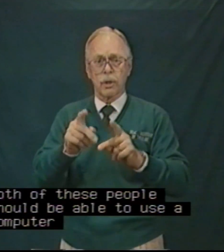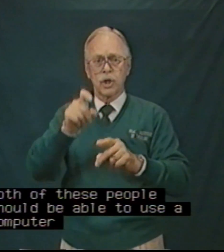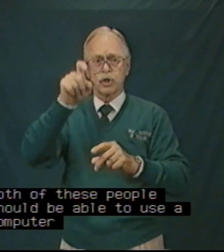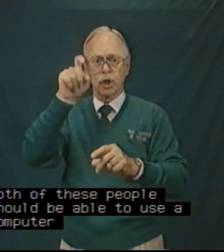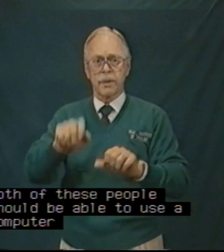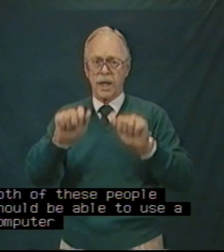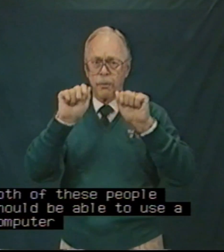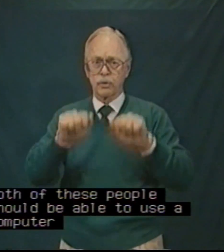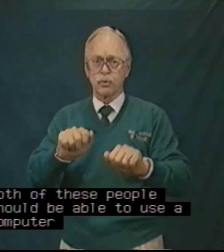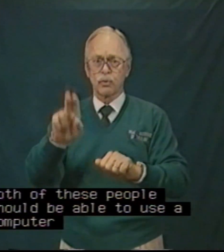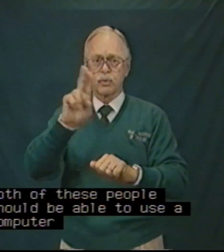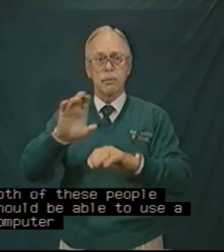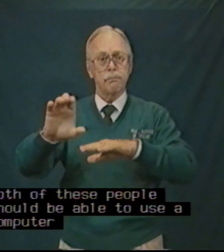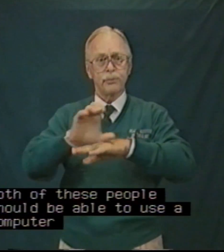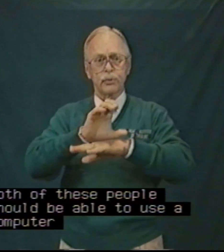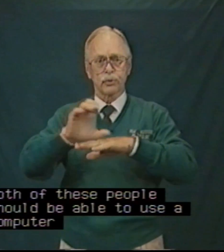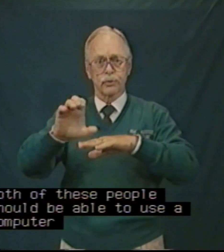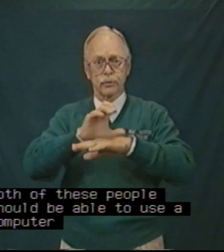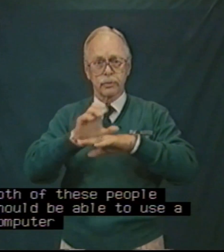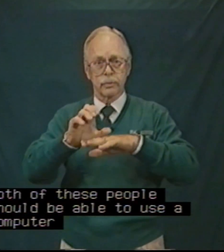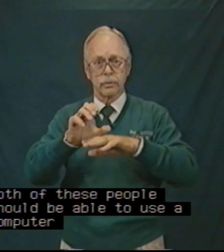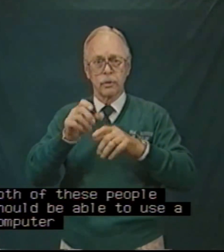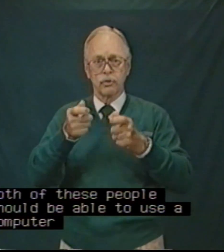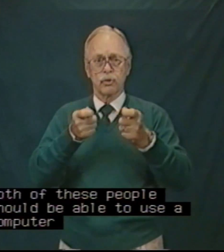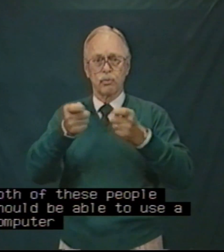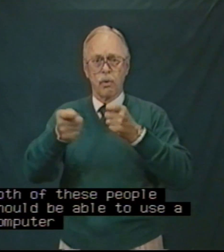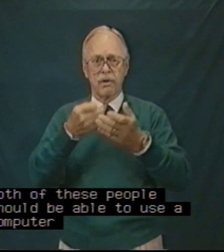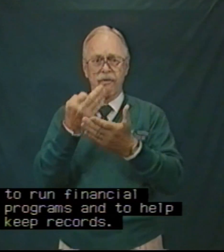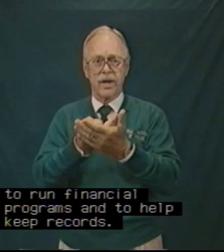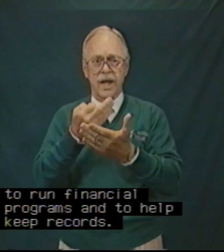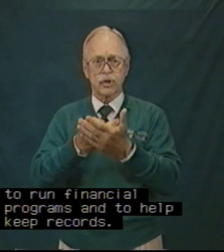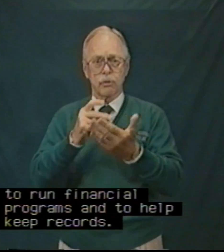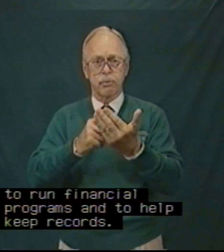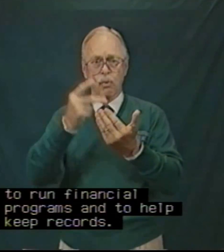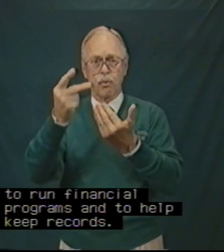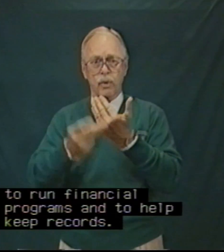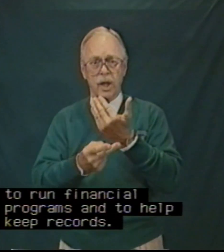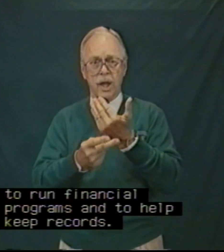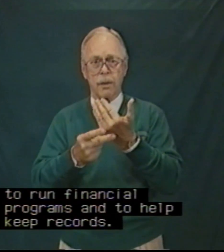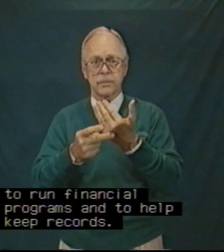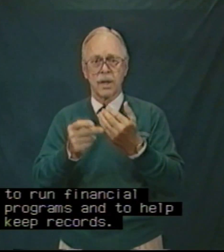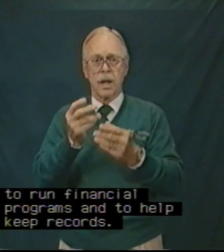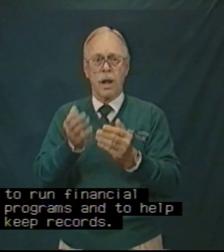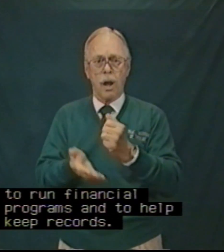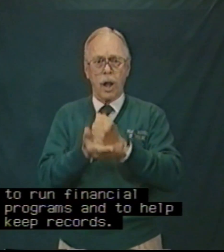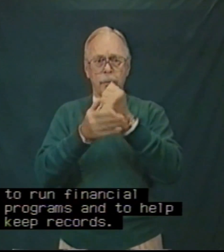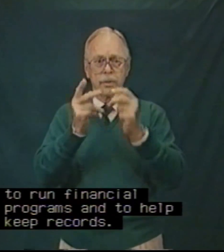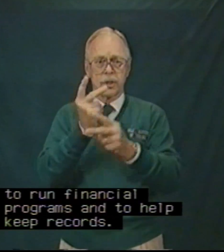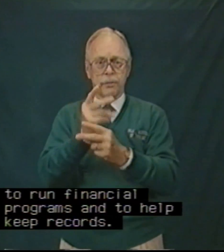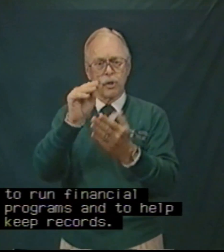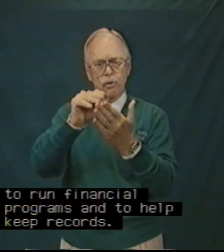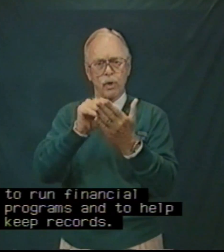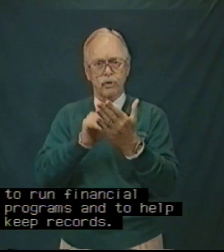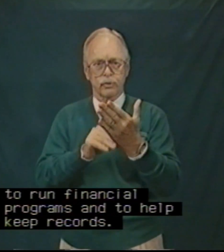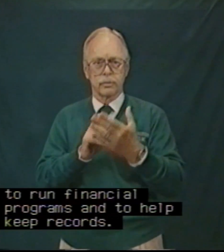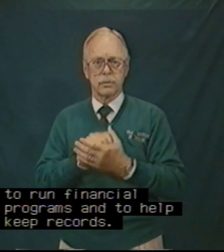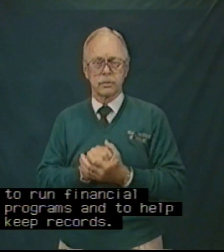run financial programs, and to keep records. The Financial Secretary records all gifts